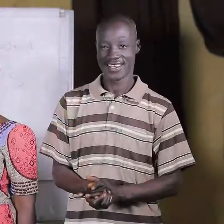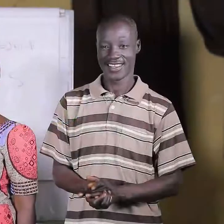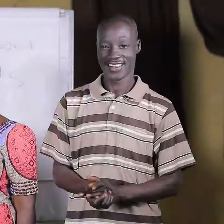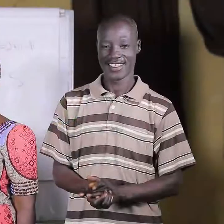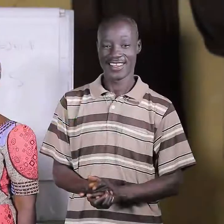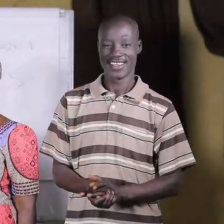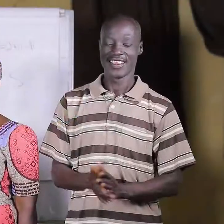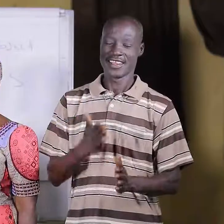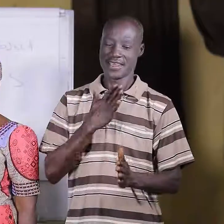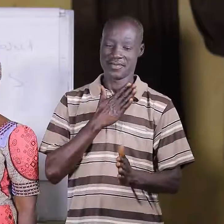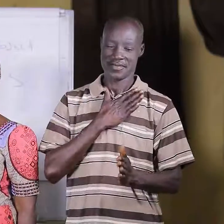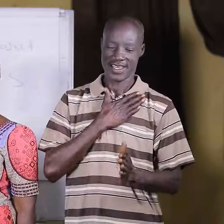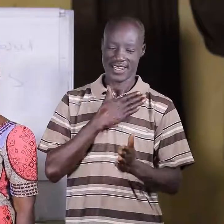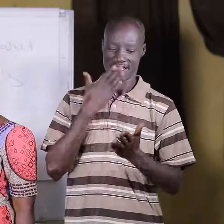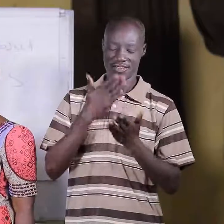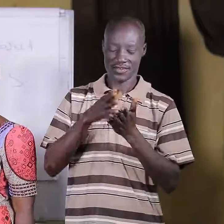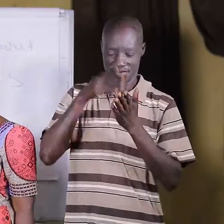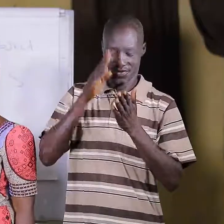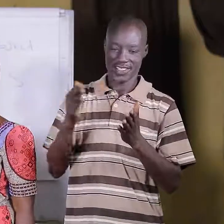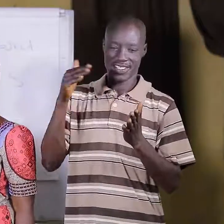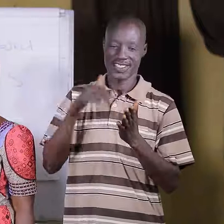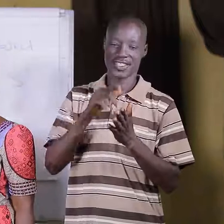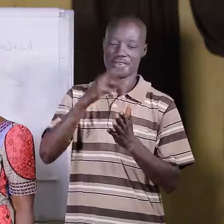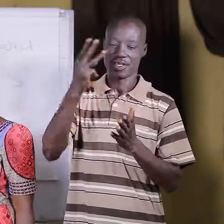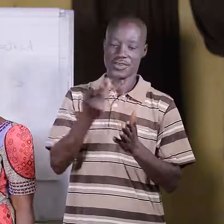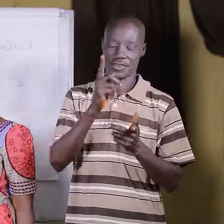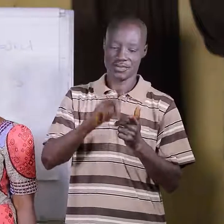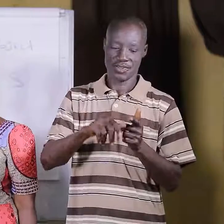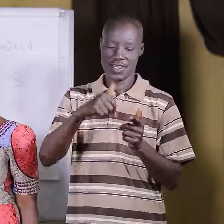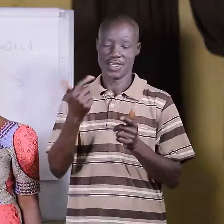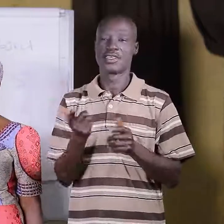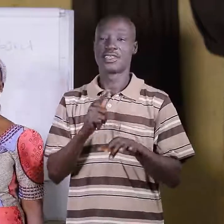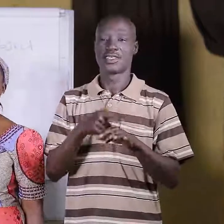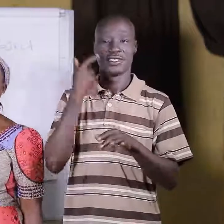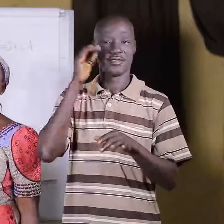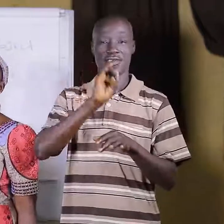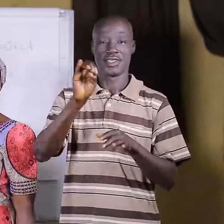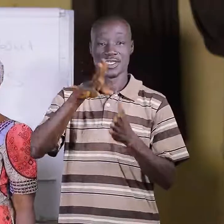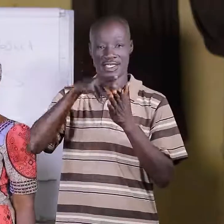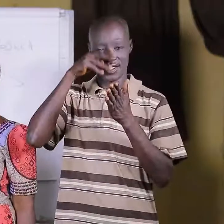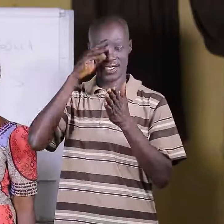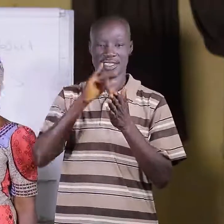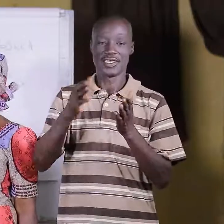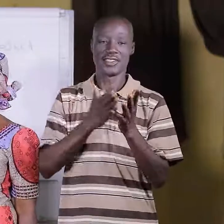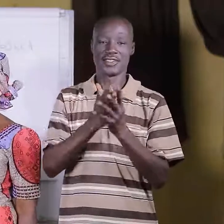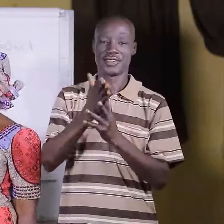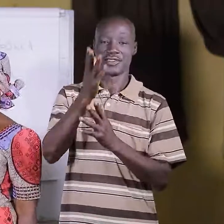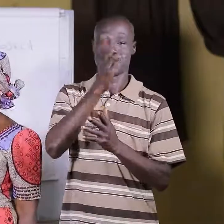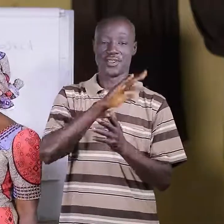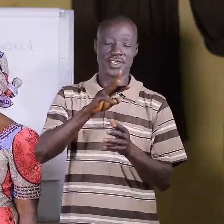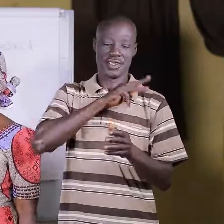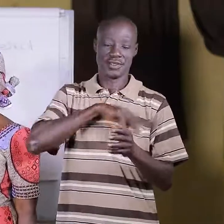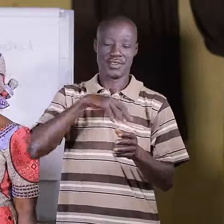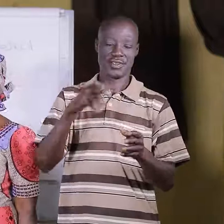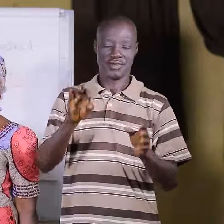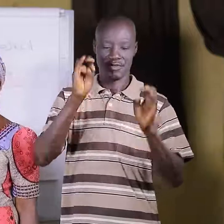My dear learners, you are welcome to yet another segment of e-learning through the Ministry